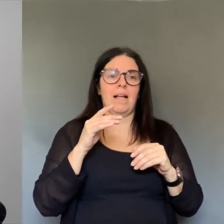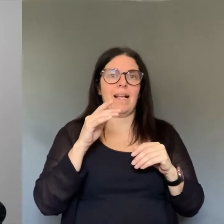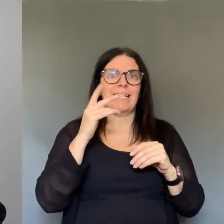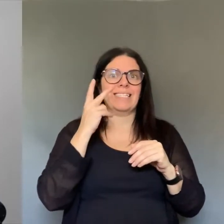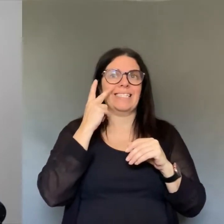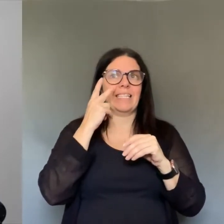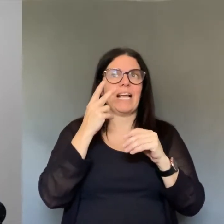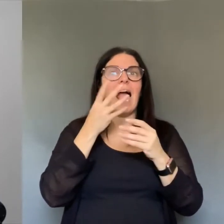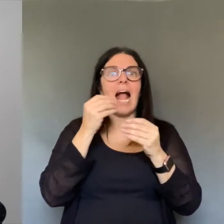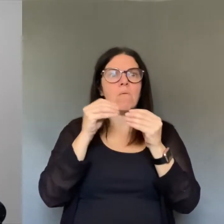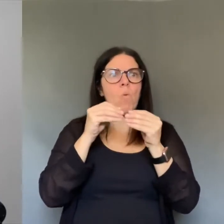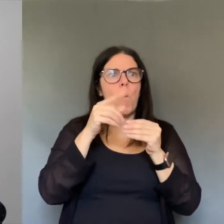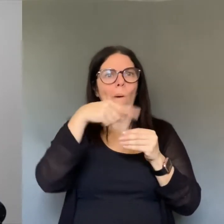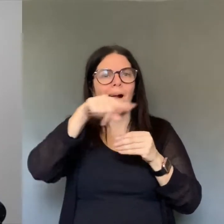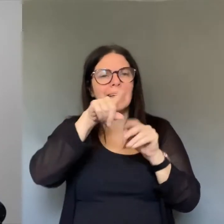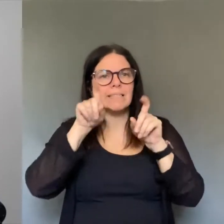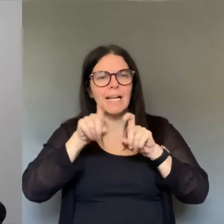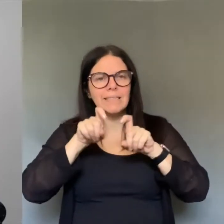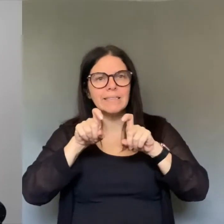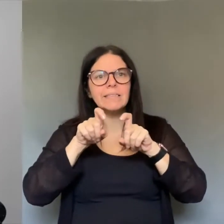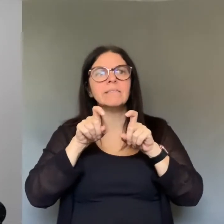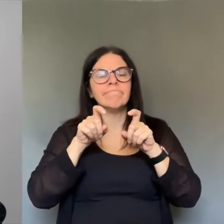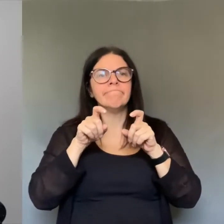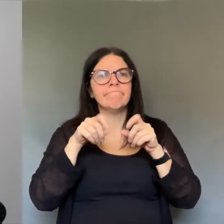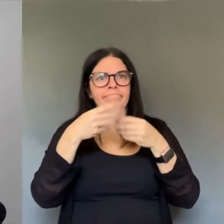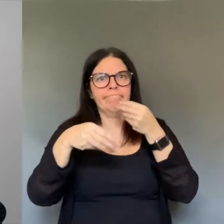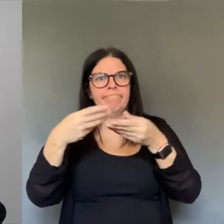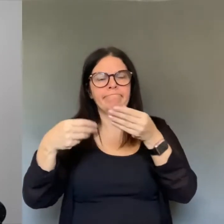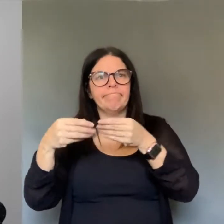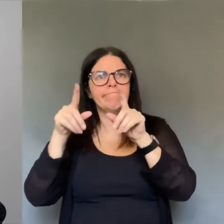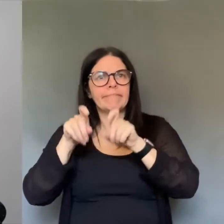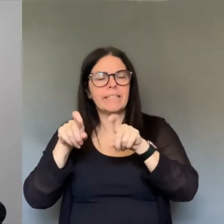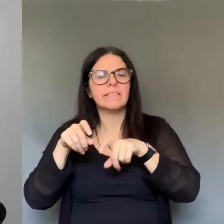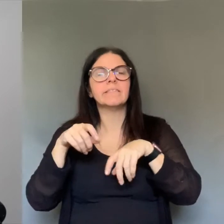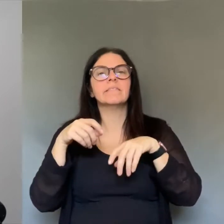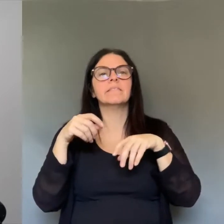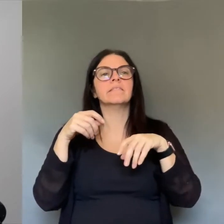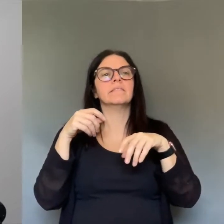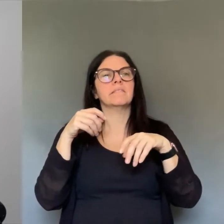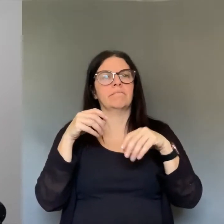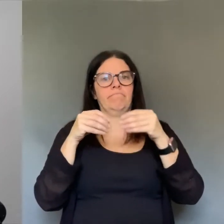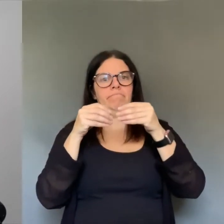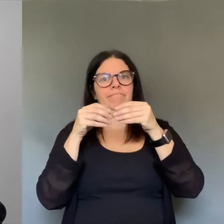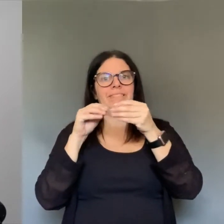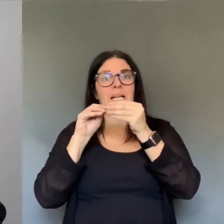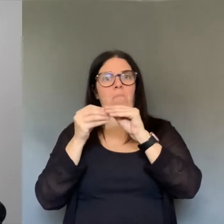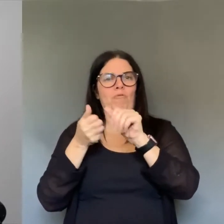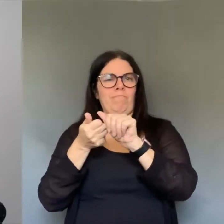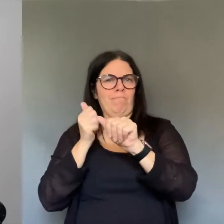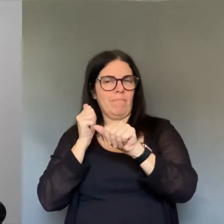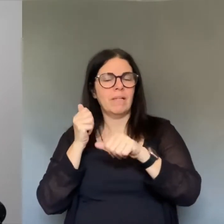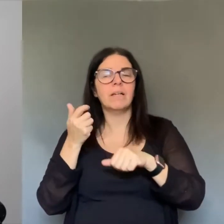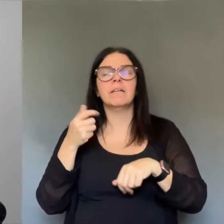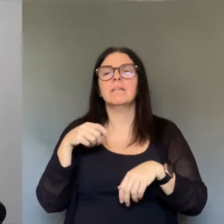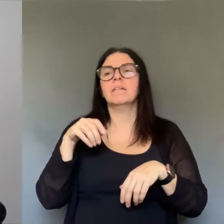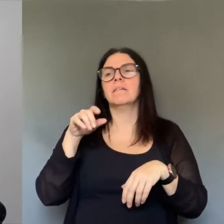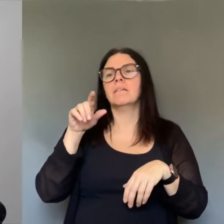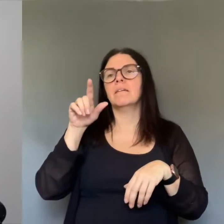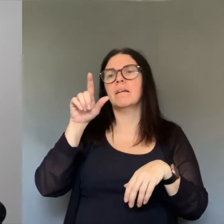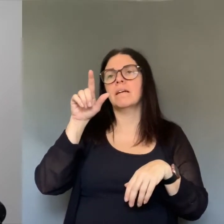pending cases. And that is across the board. And our labs, it go to London